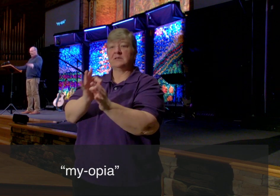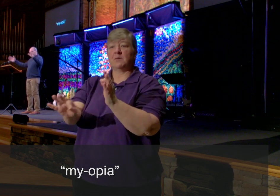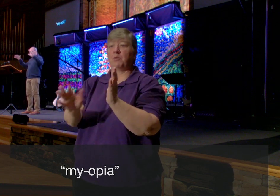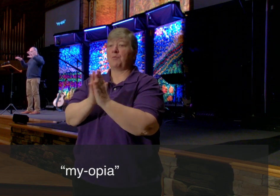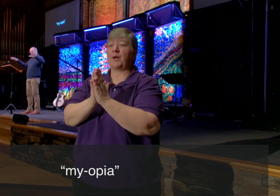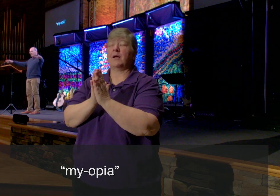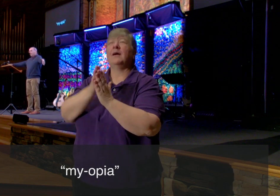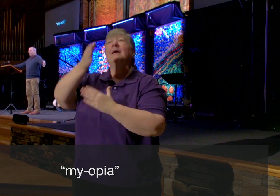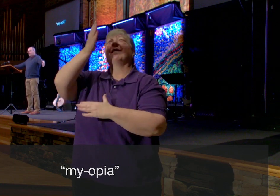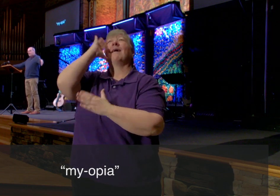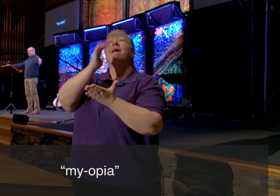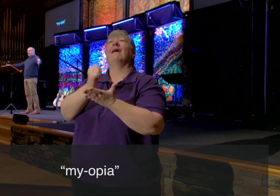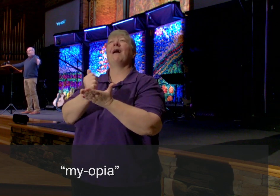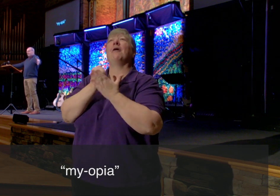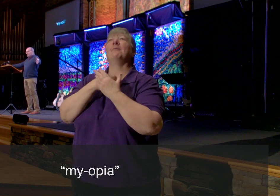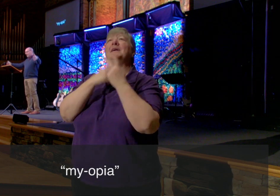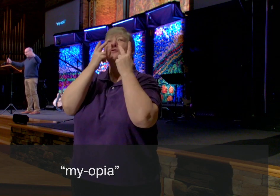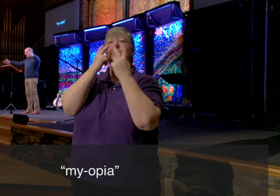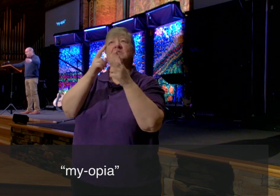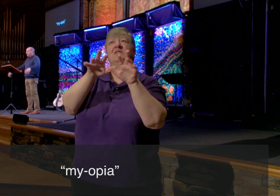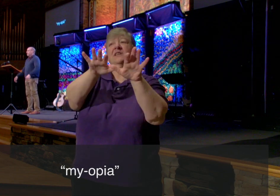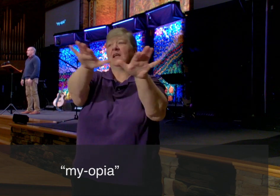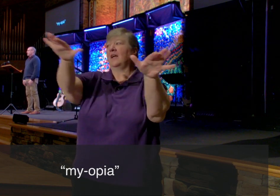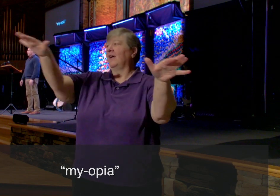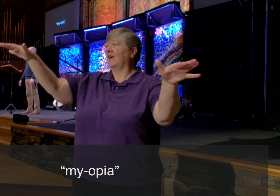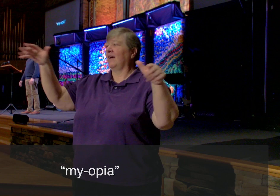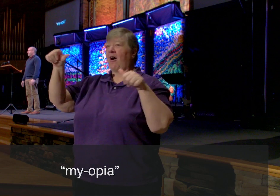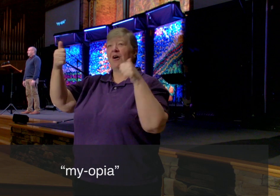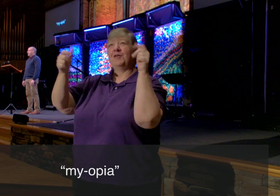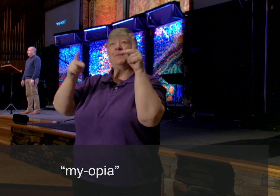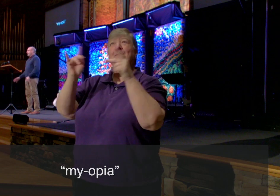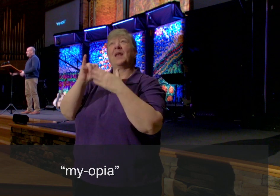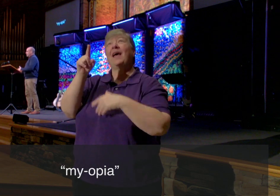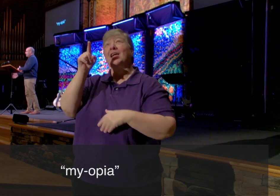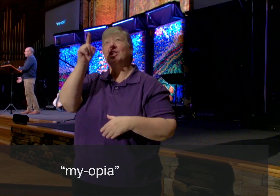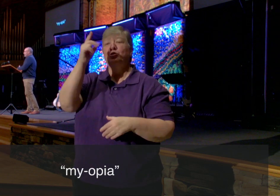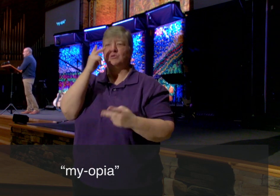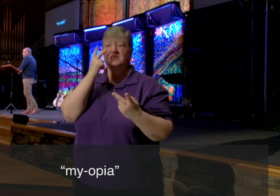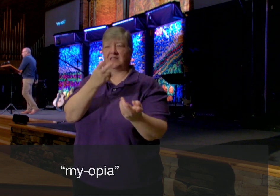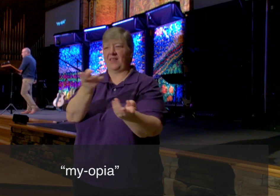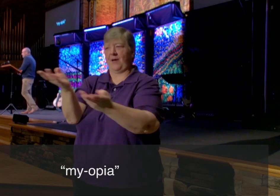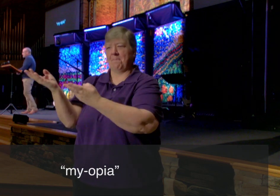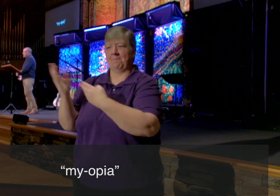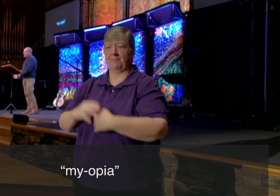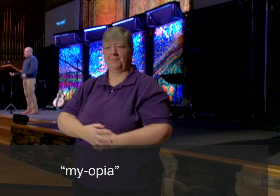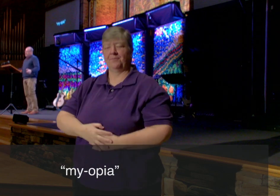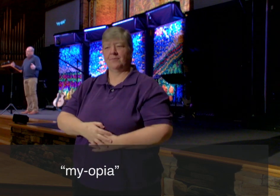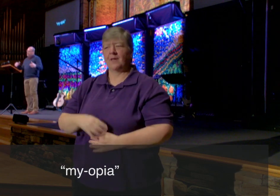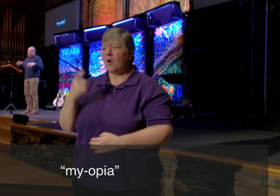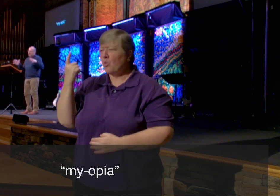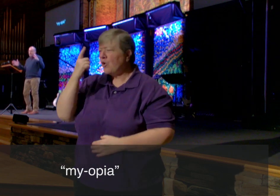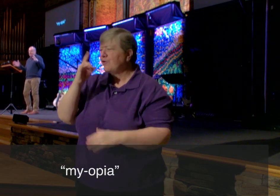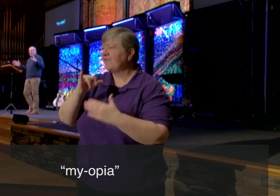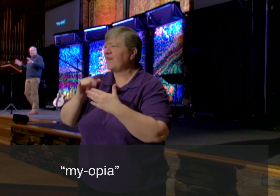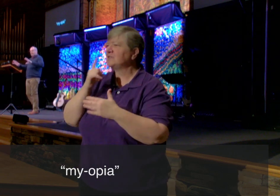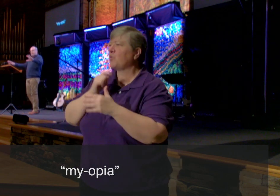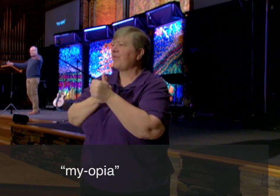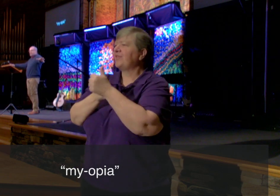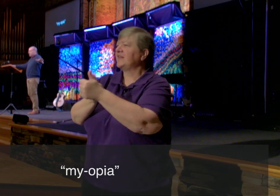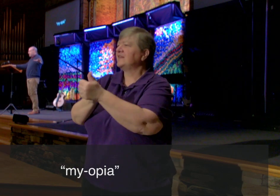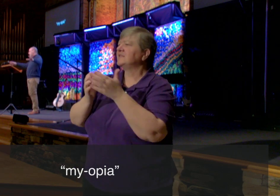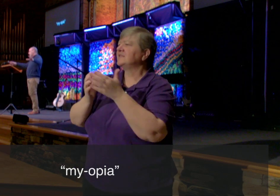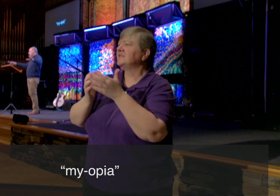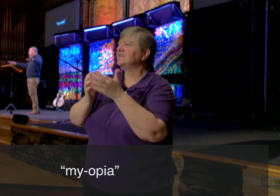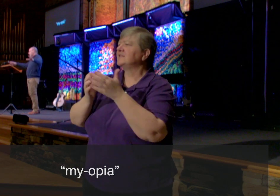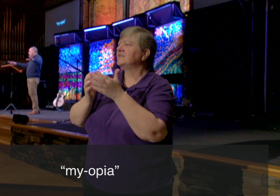prayer. God, help me to see others like you see them. And I just wonder if this is what the disciples of prayer kind